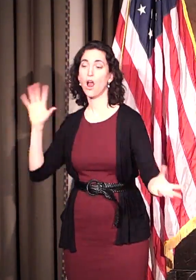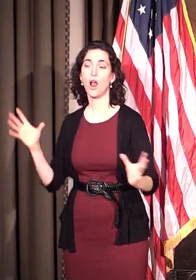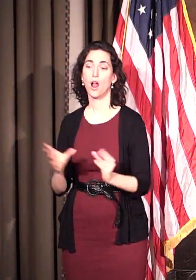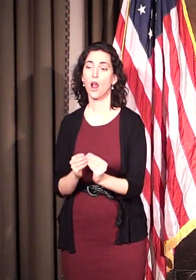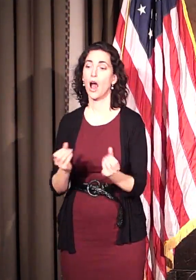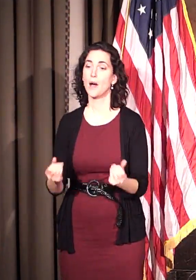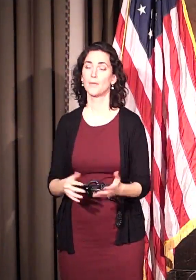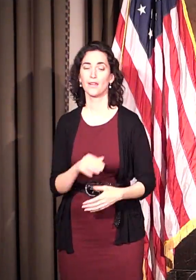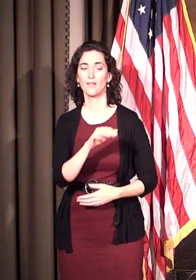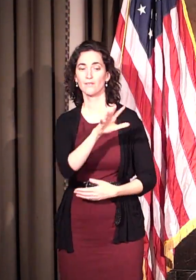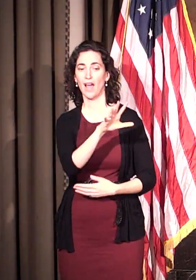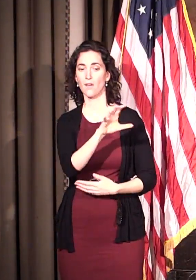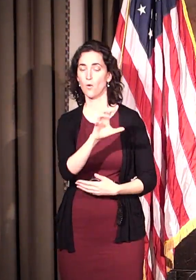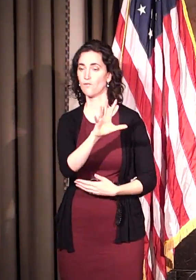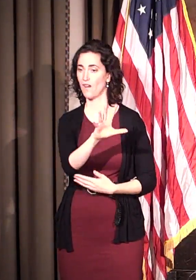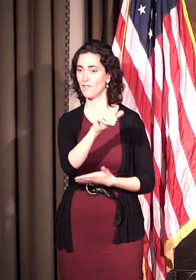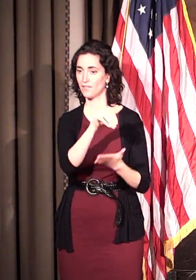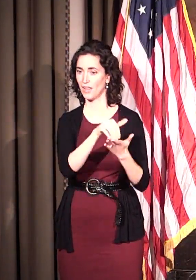to